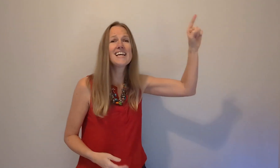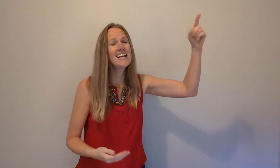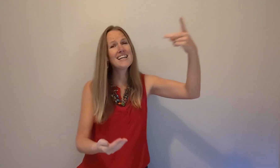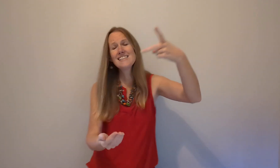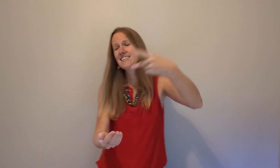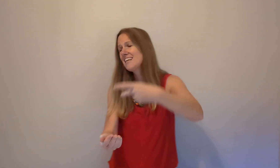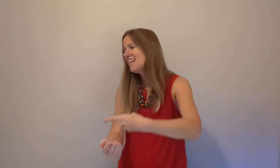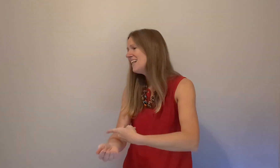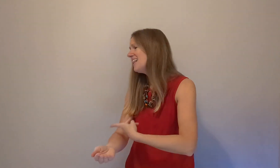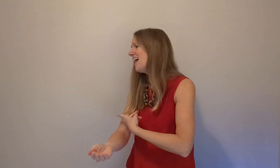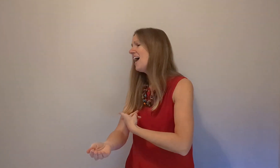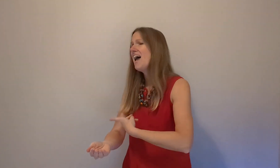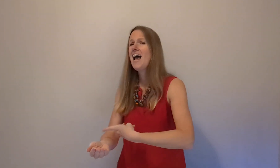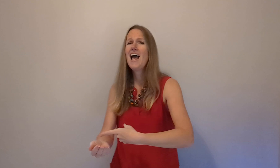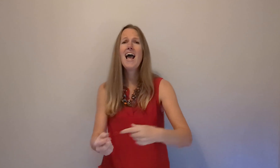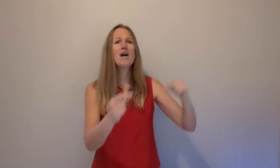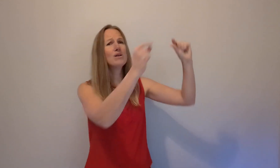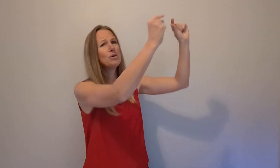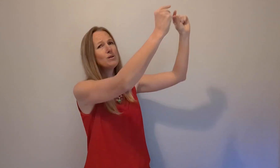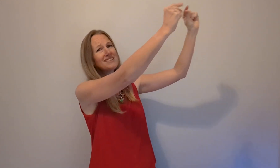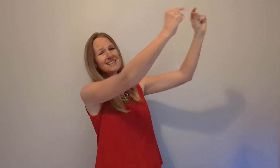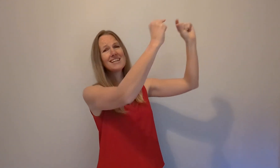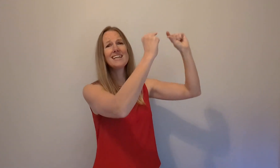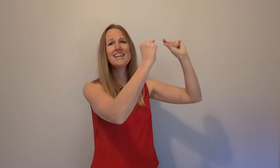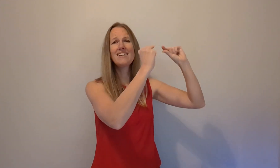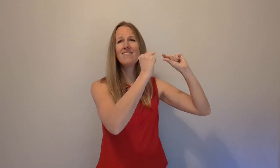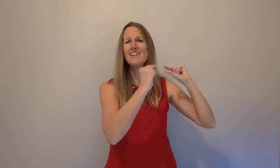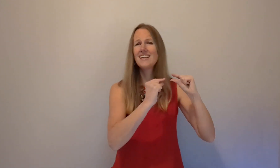believe. He's the Lamb who was given,